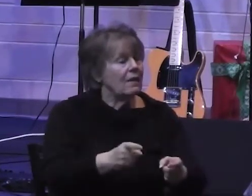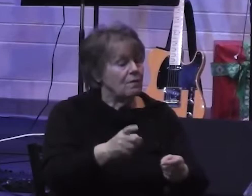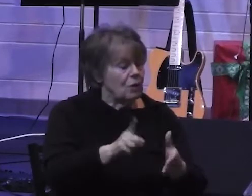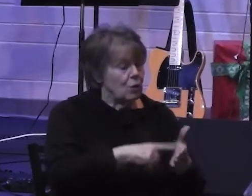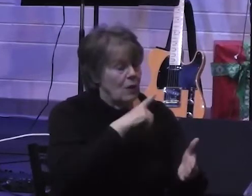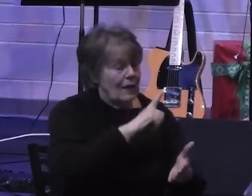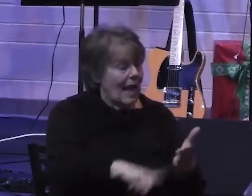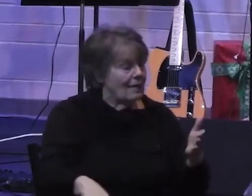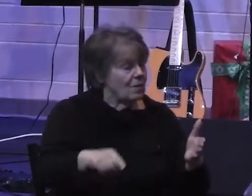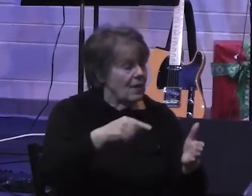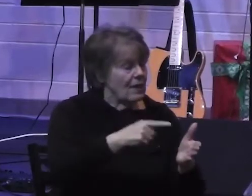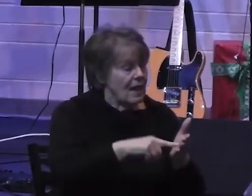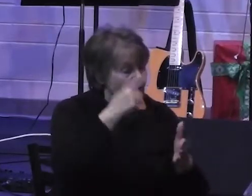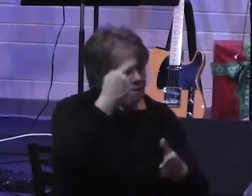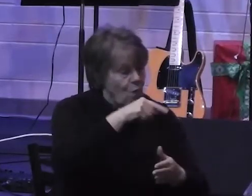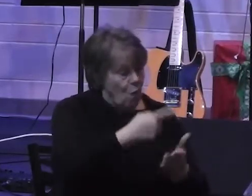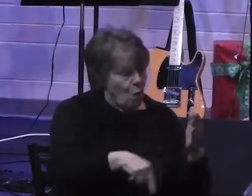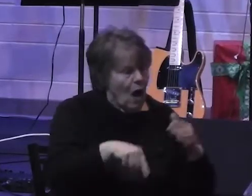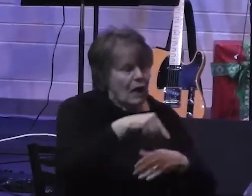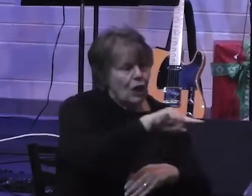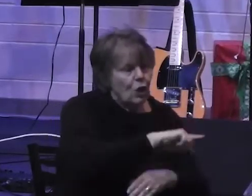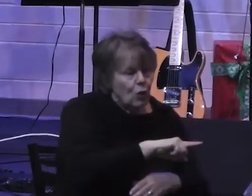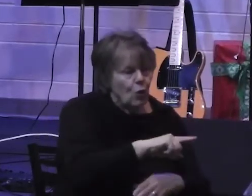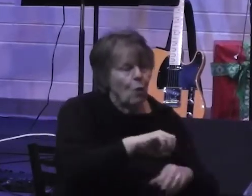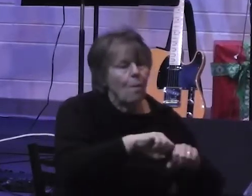you broke.